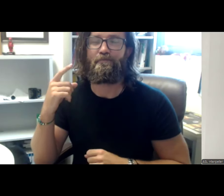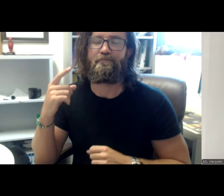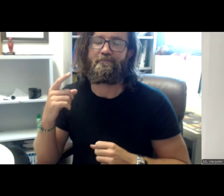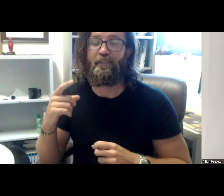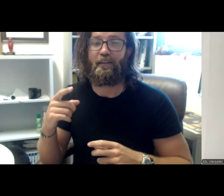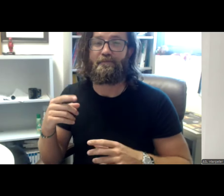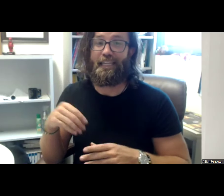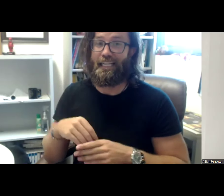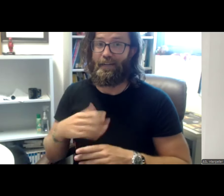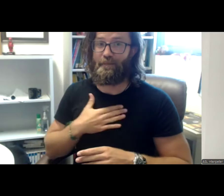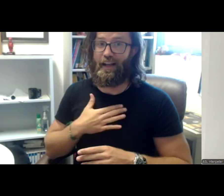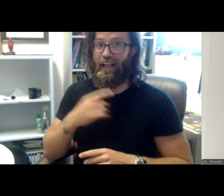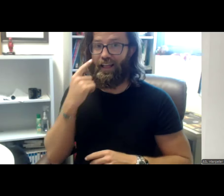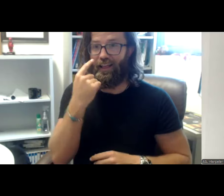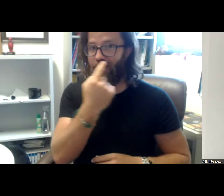Basically,